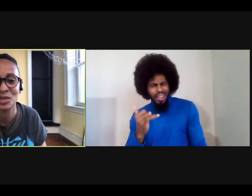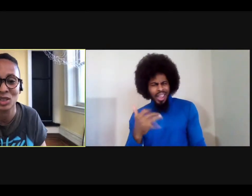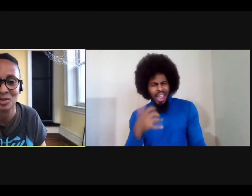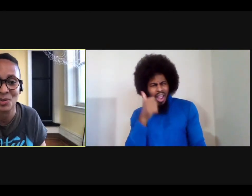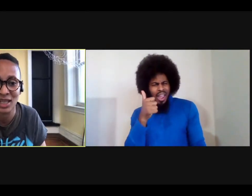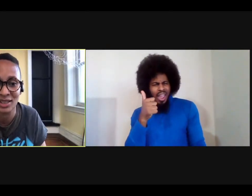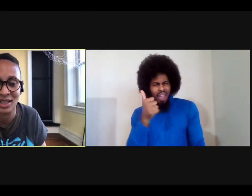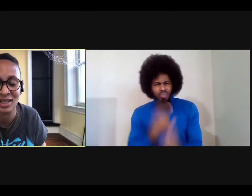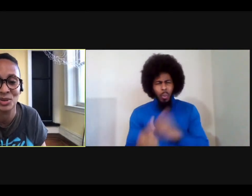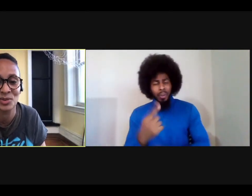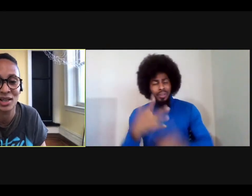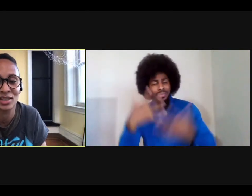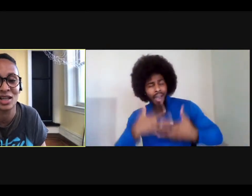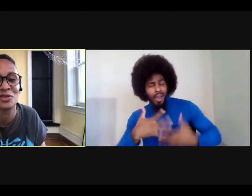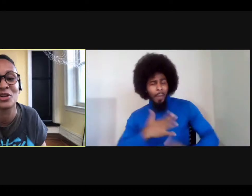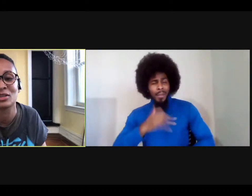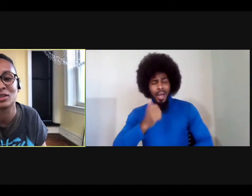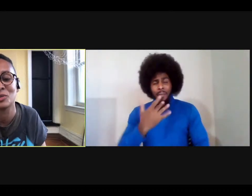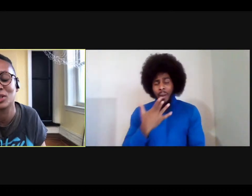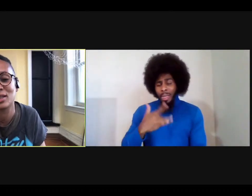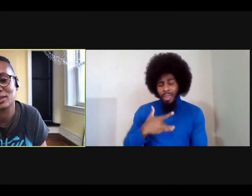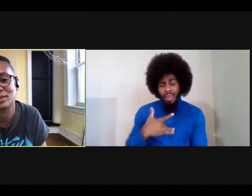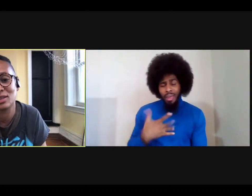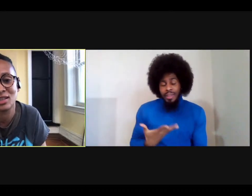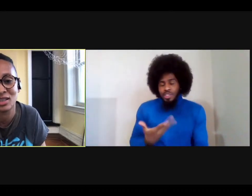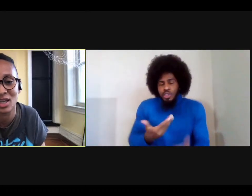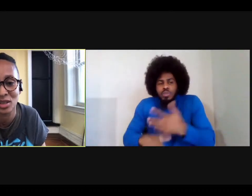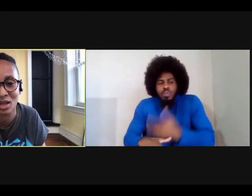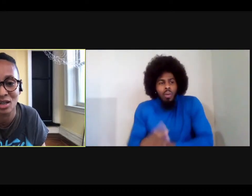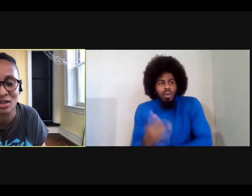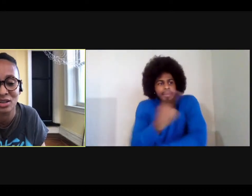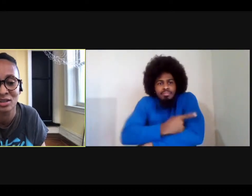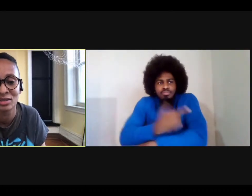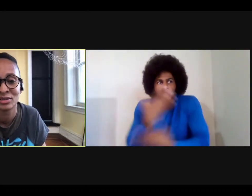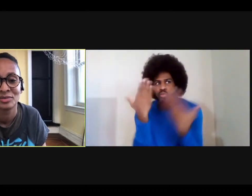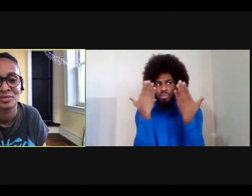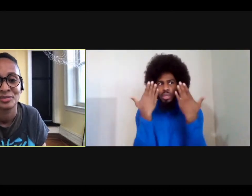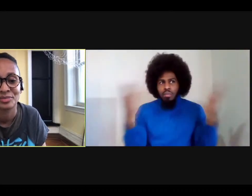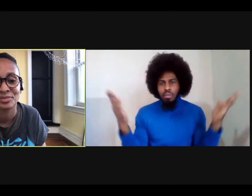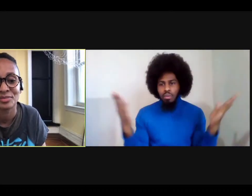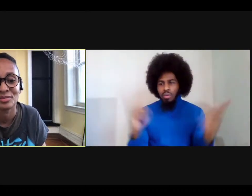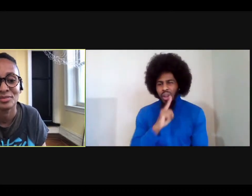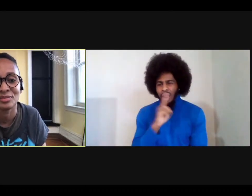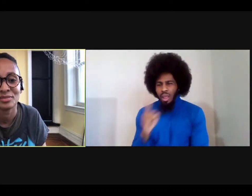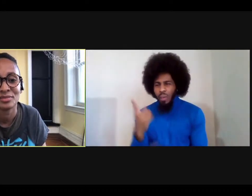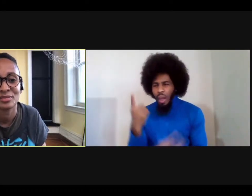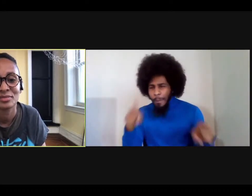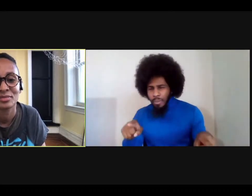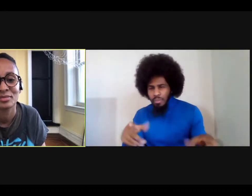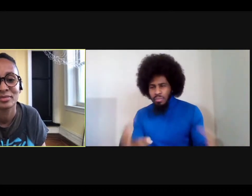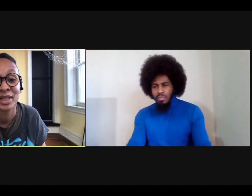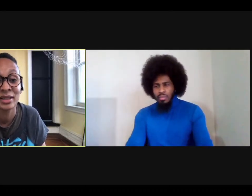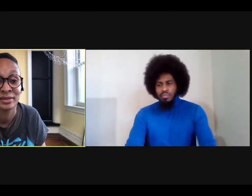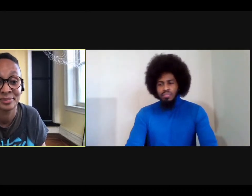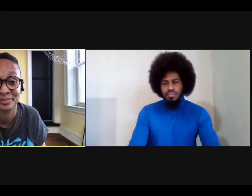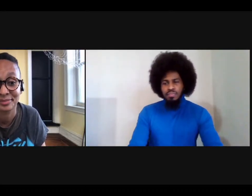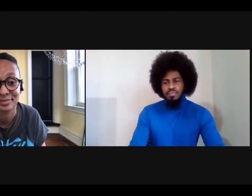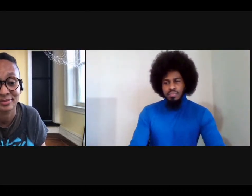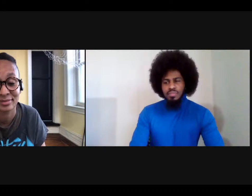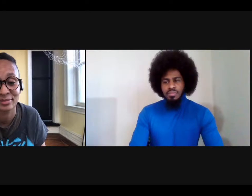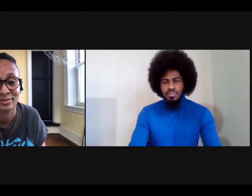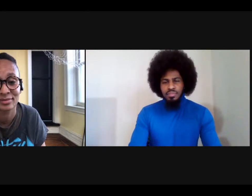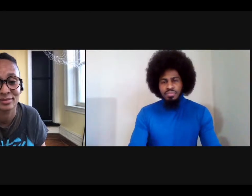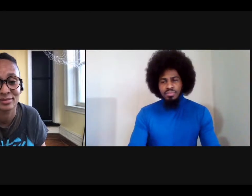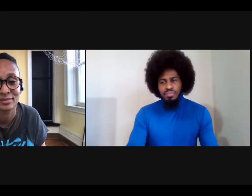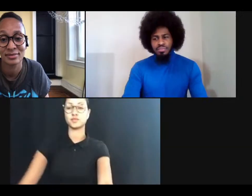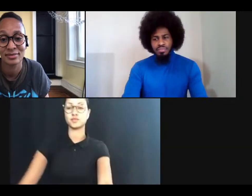She's just, she was just born that day. It was a regular day for her. It was like the day she came to the earth. Wow. Do we want to